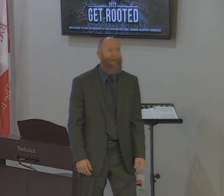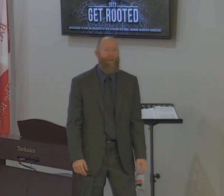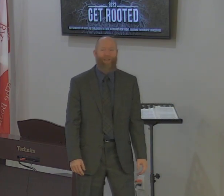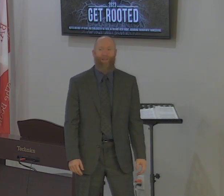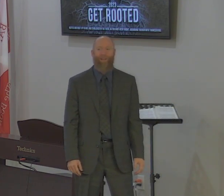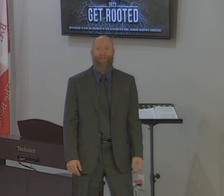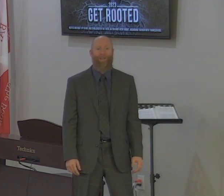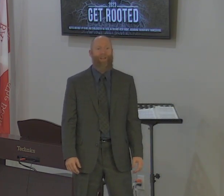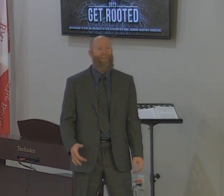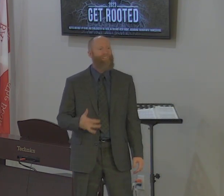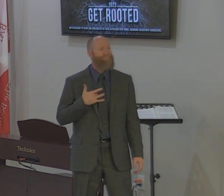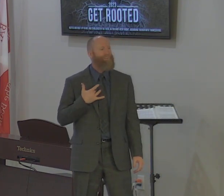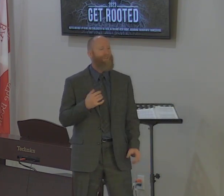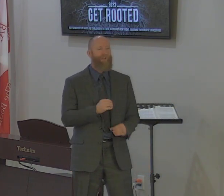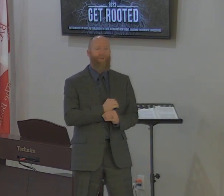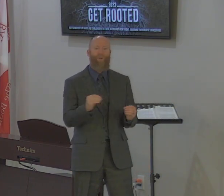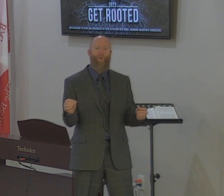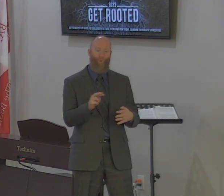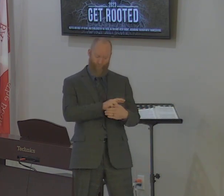you never see any results.